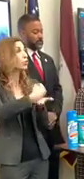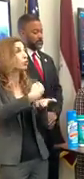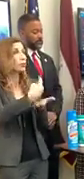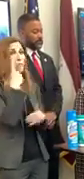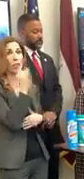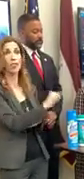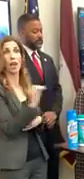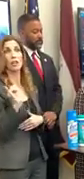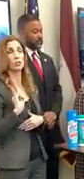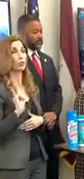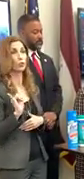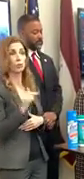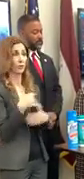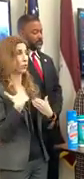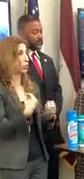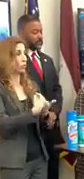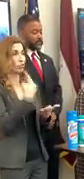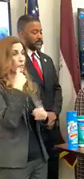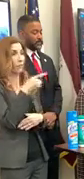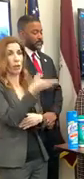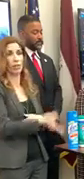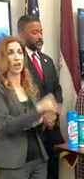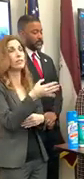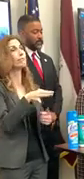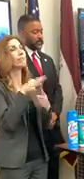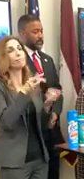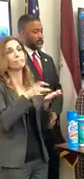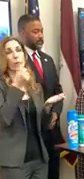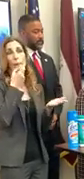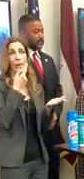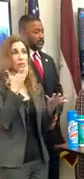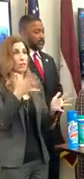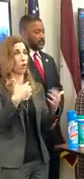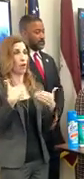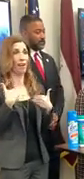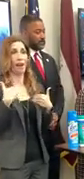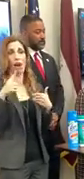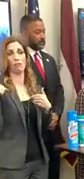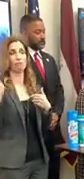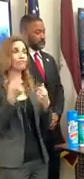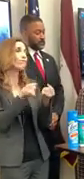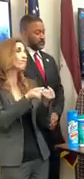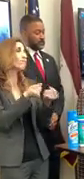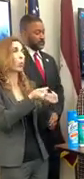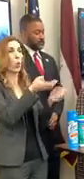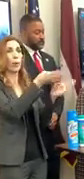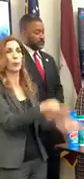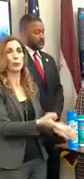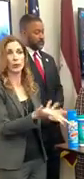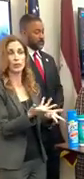treatments for COVID-19 other than medications that are supportive, such